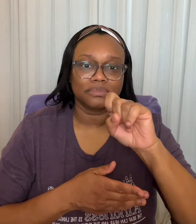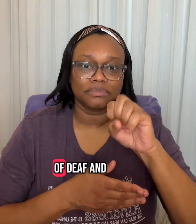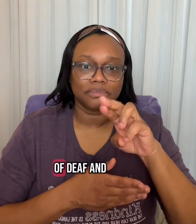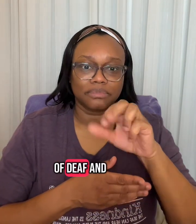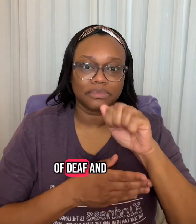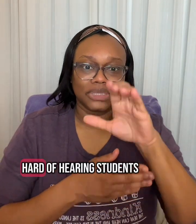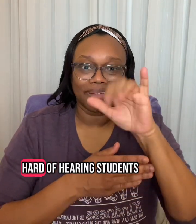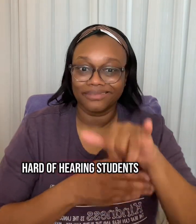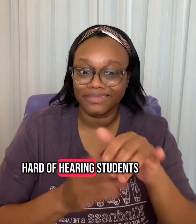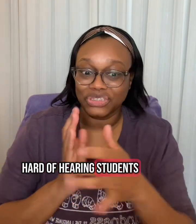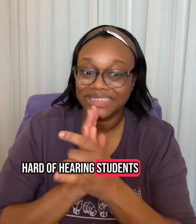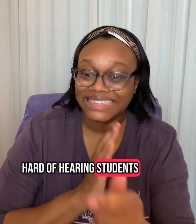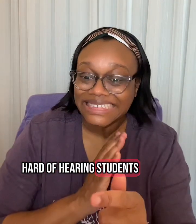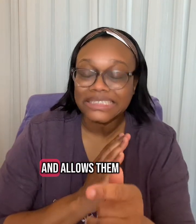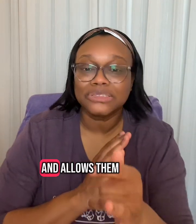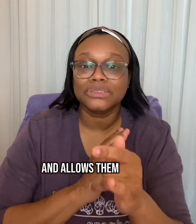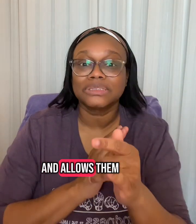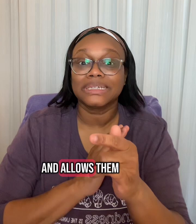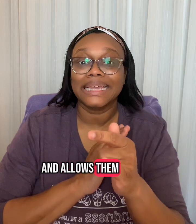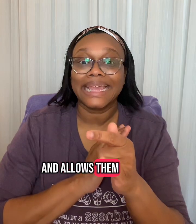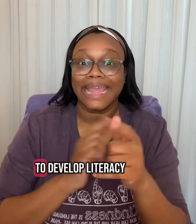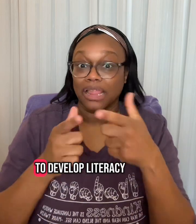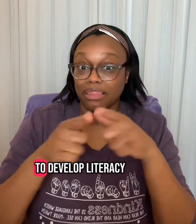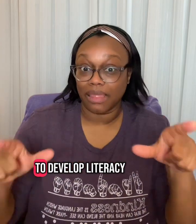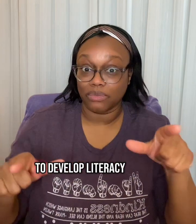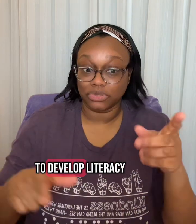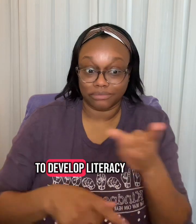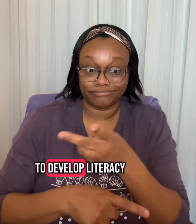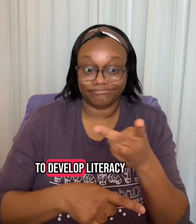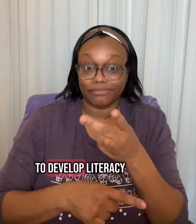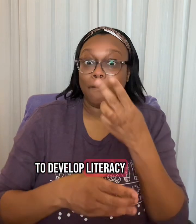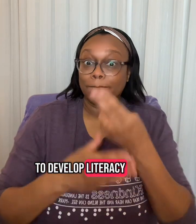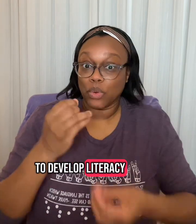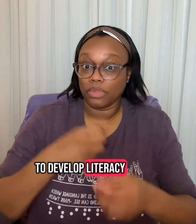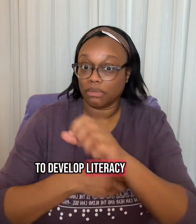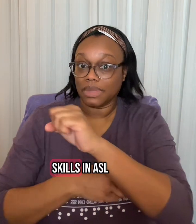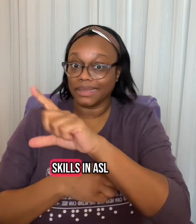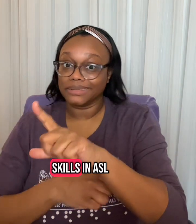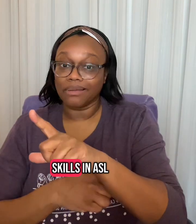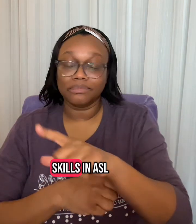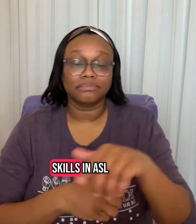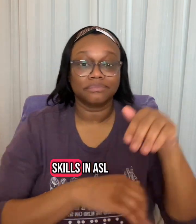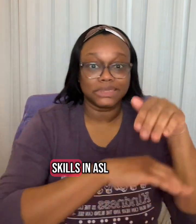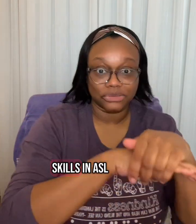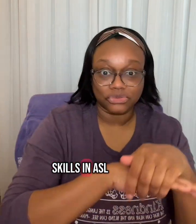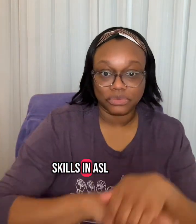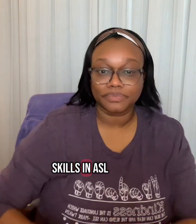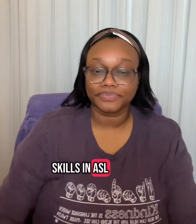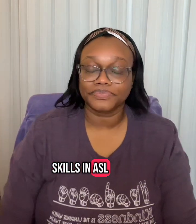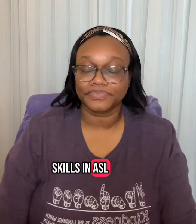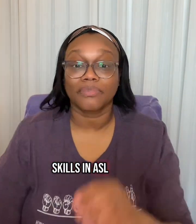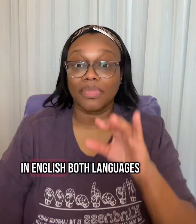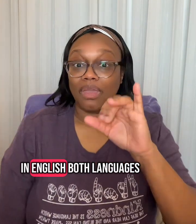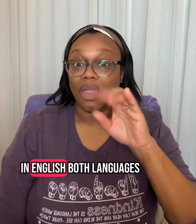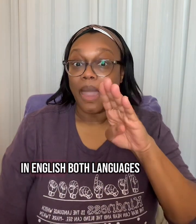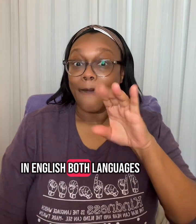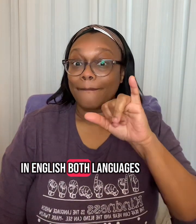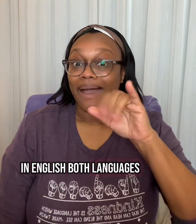of deaf and hard of hearing students and allows them to develop literacy skills in ASL and English, both